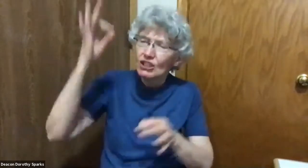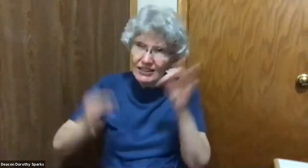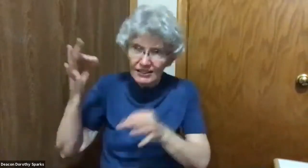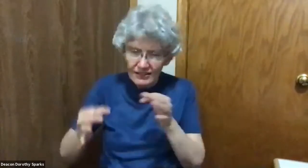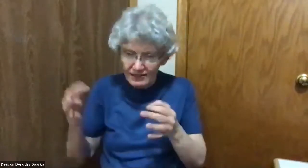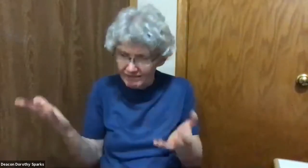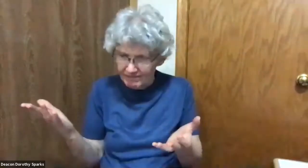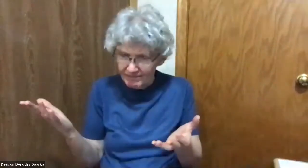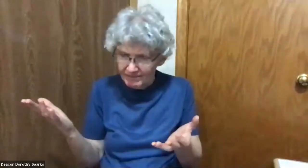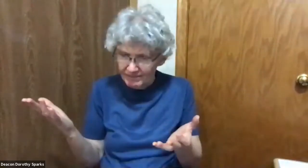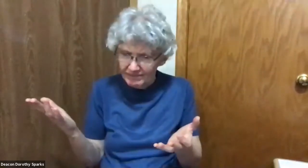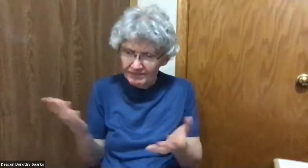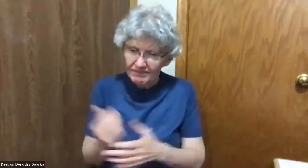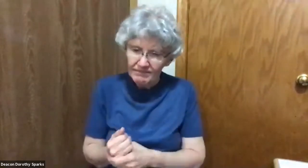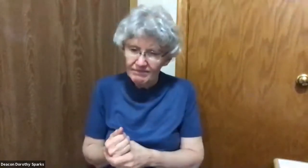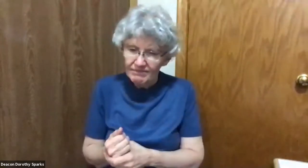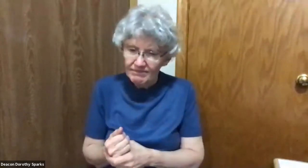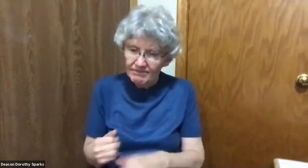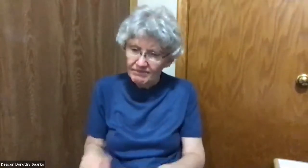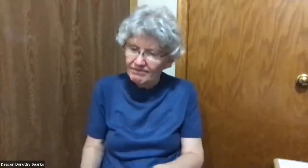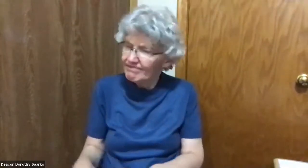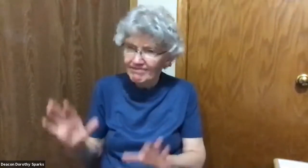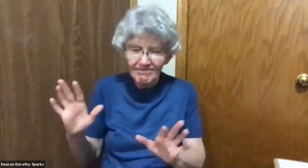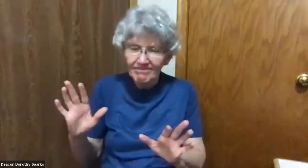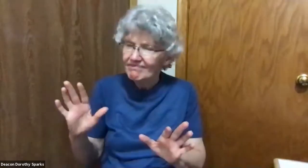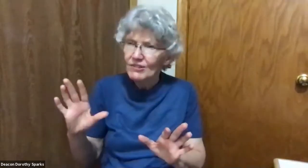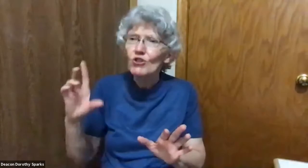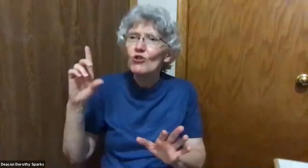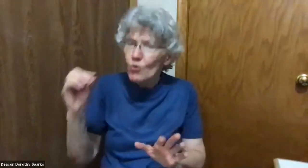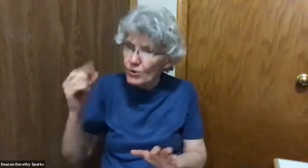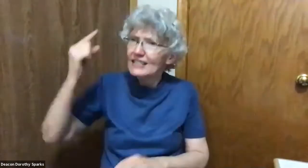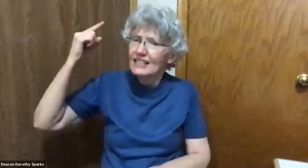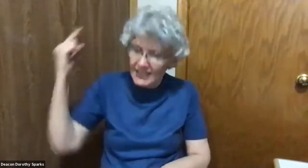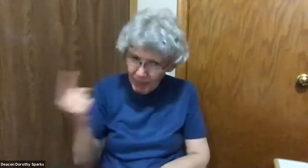who warned you to run from the coming judgment?